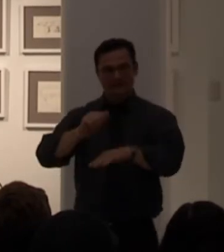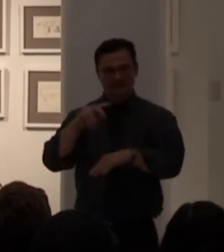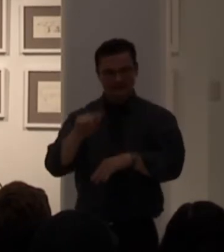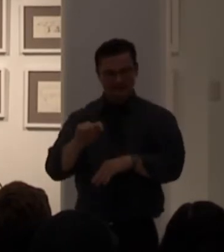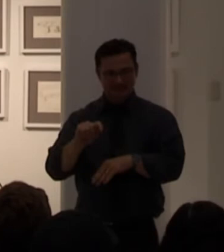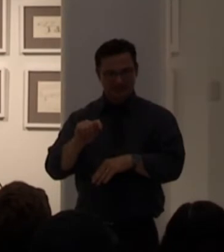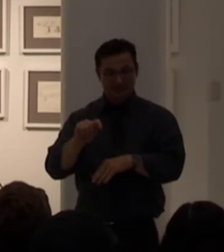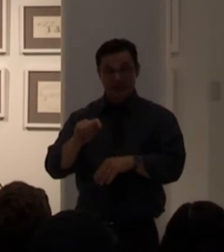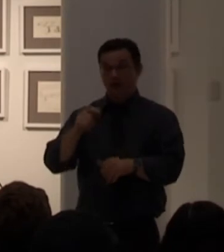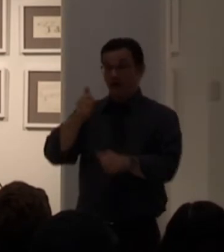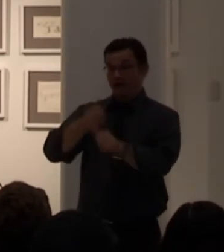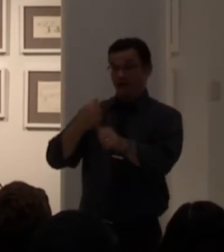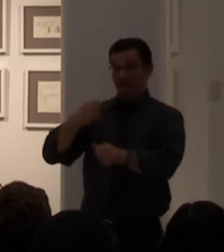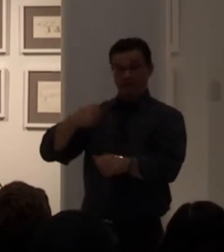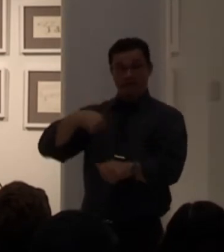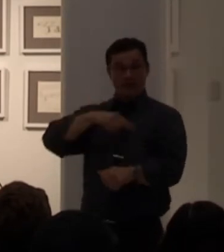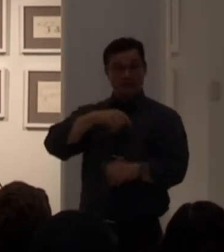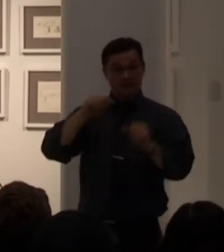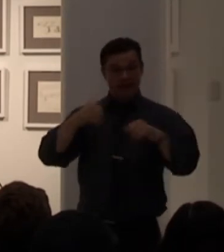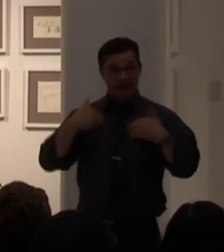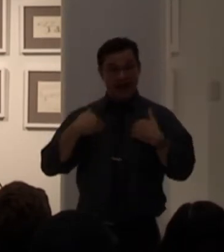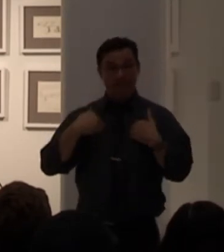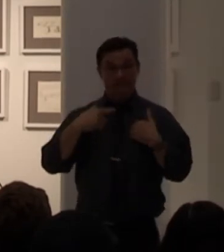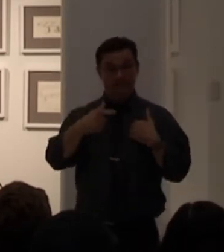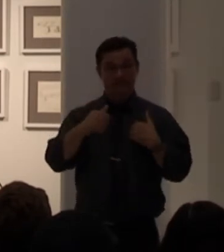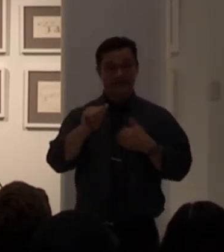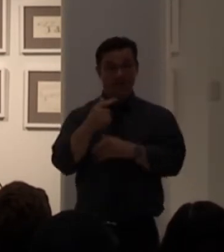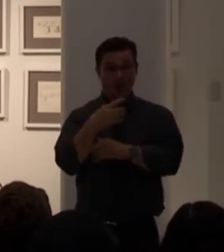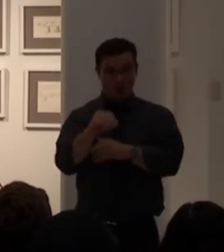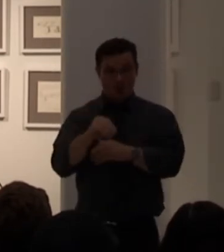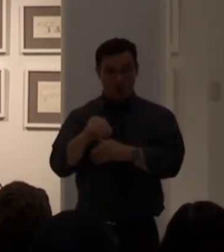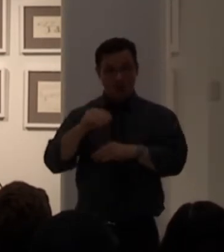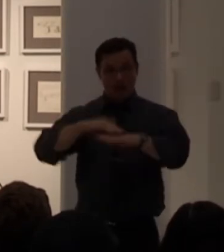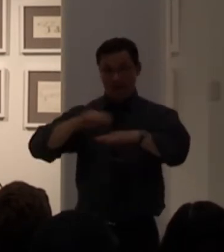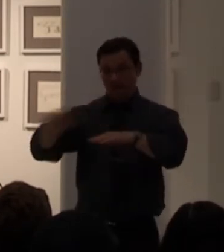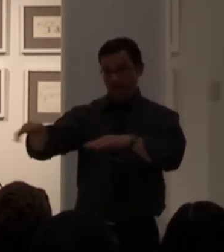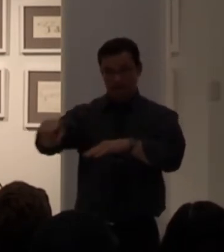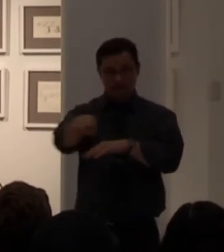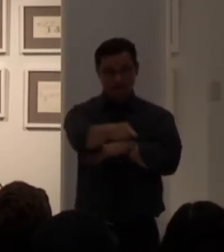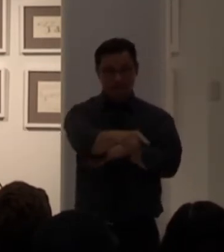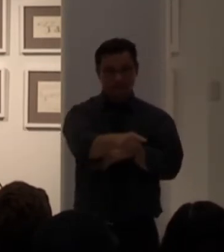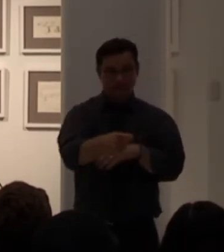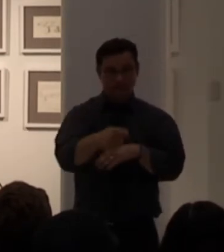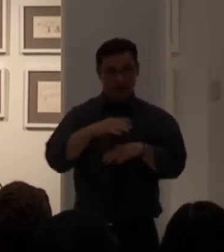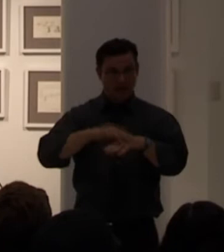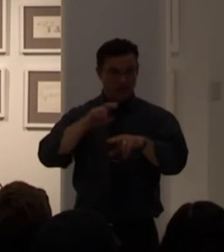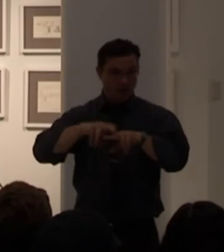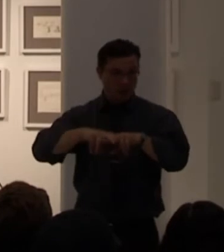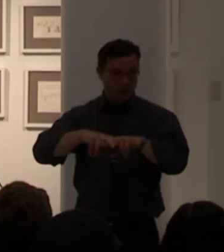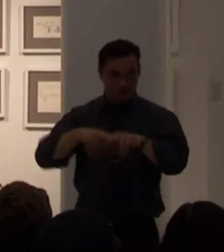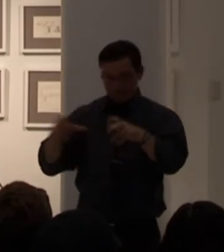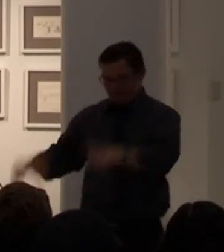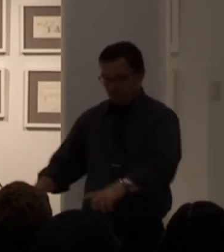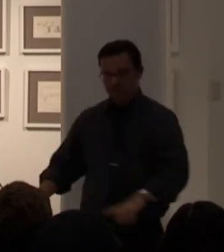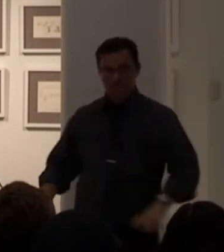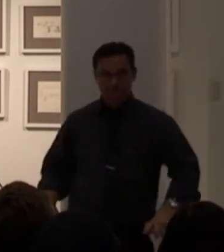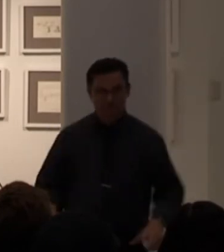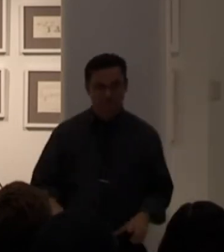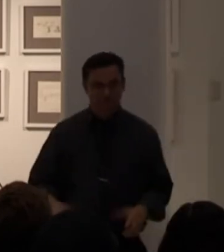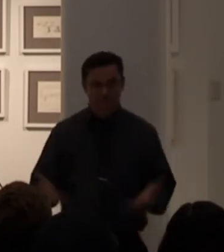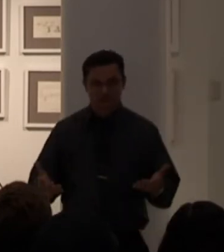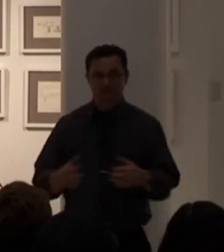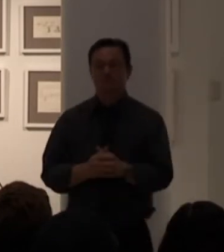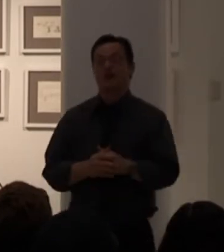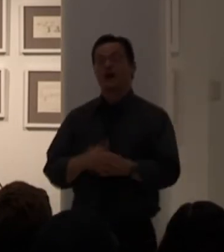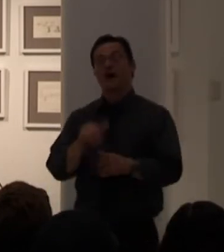example, every single one of us could be having a Ergo sitting on it, on these chairs. And the other thing that